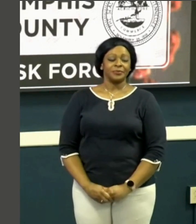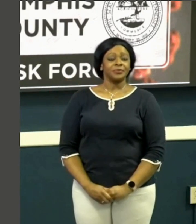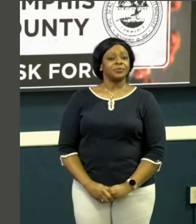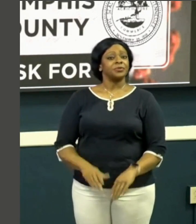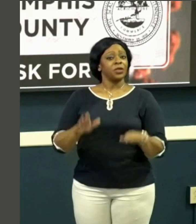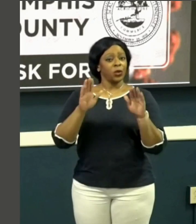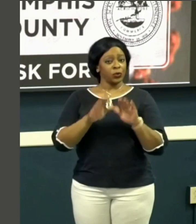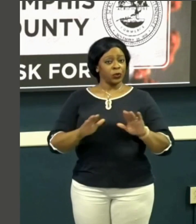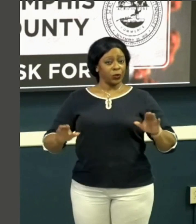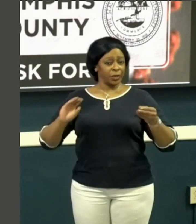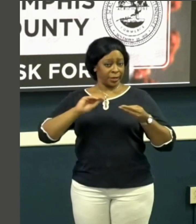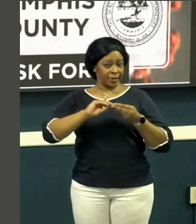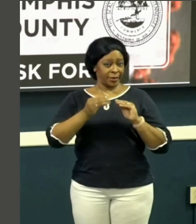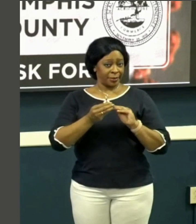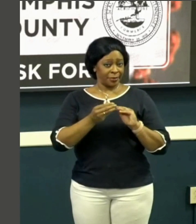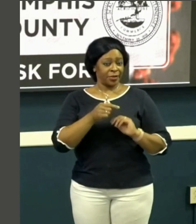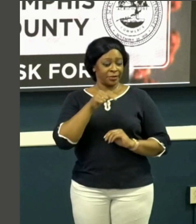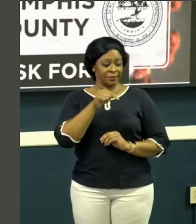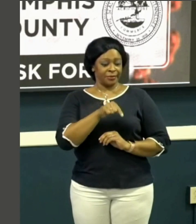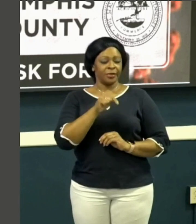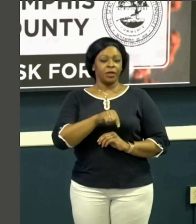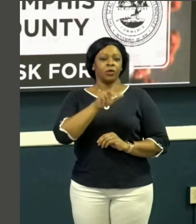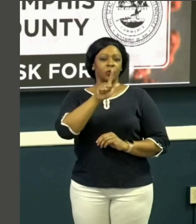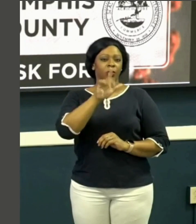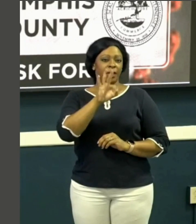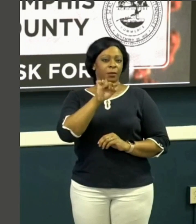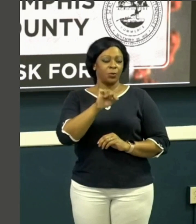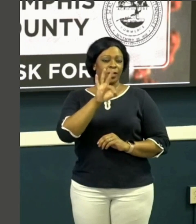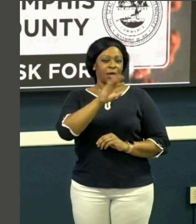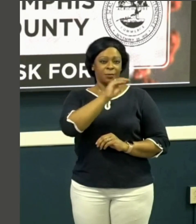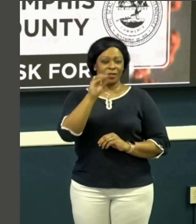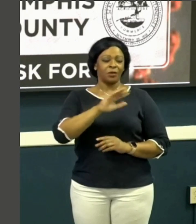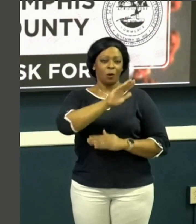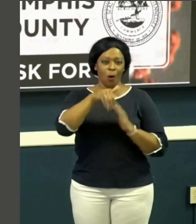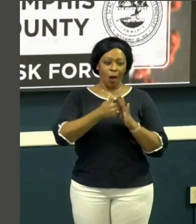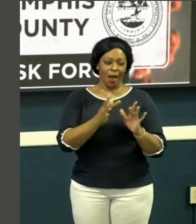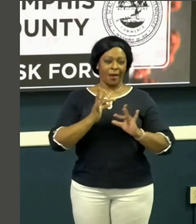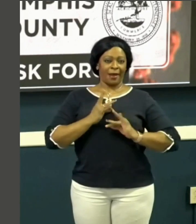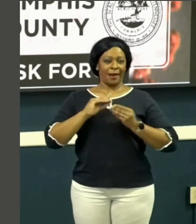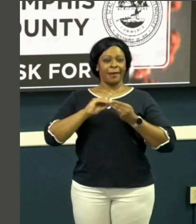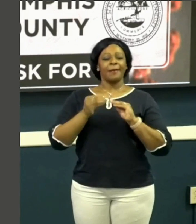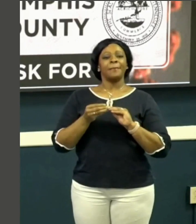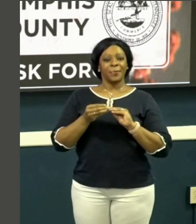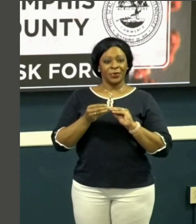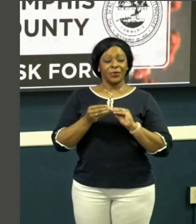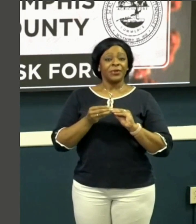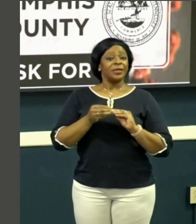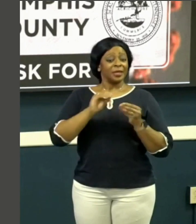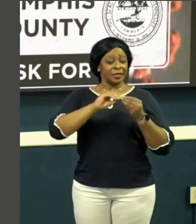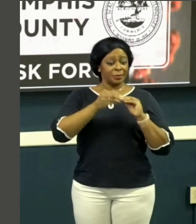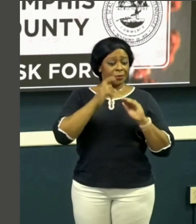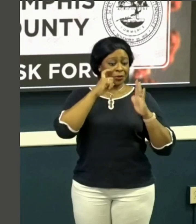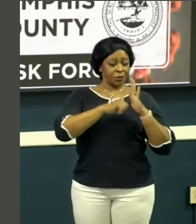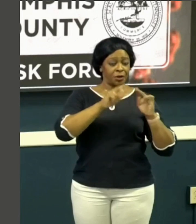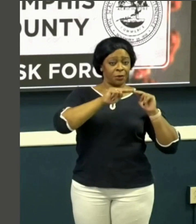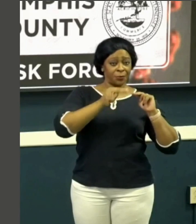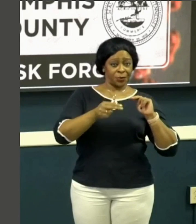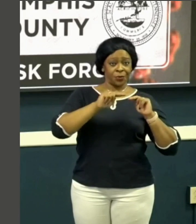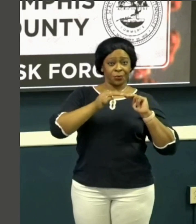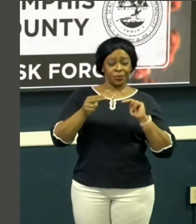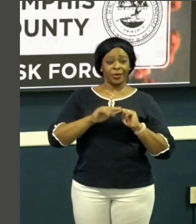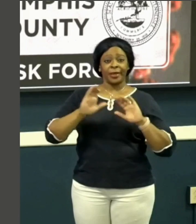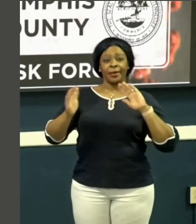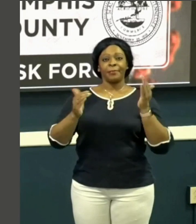Pediatric cases now make up 29.9% of all active cases, as cases have declined in all other